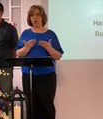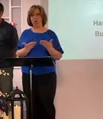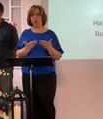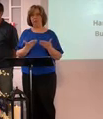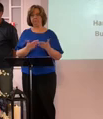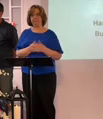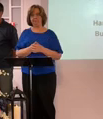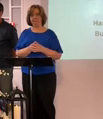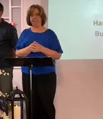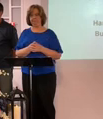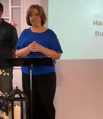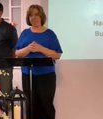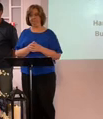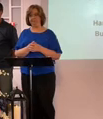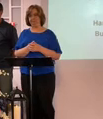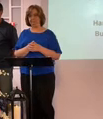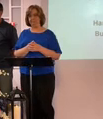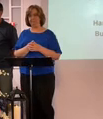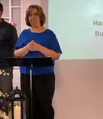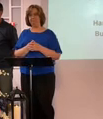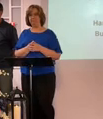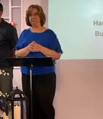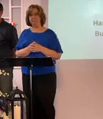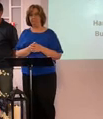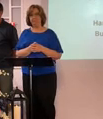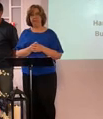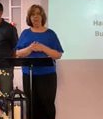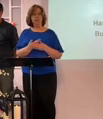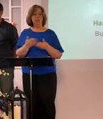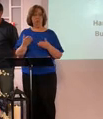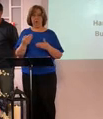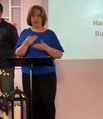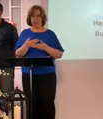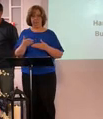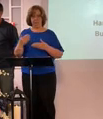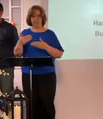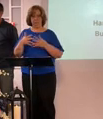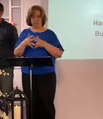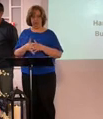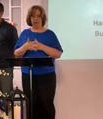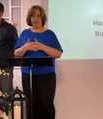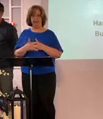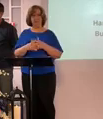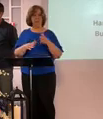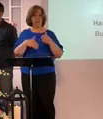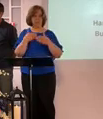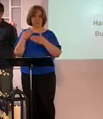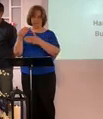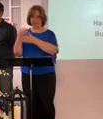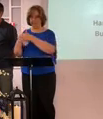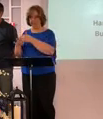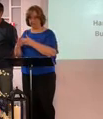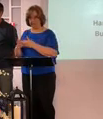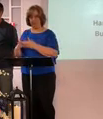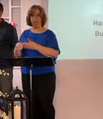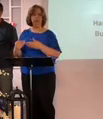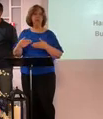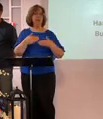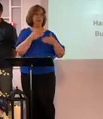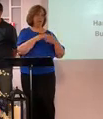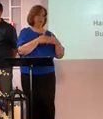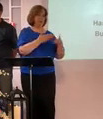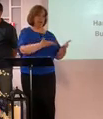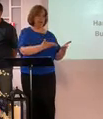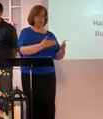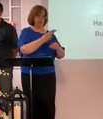way before anything of this happened, when we had him, when we got to the hospital, the people around us, after all